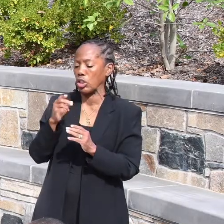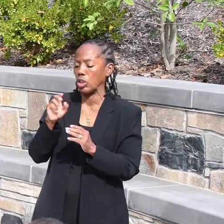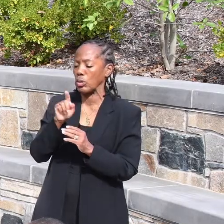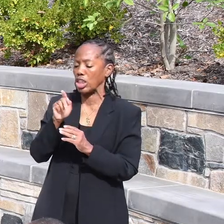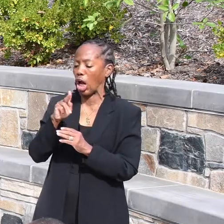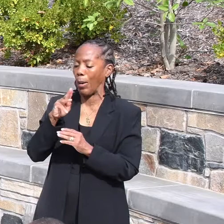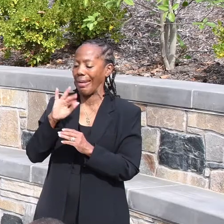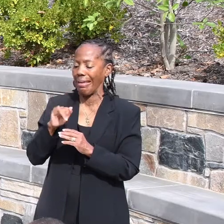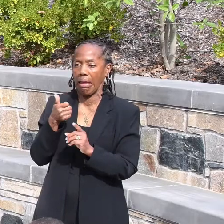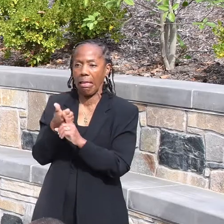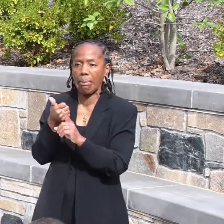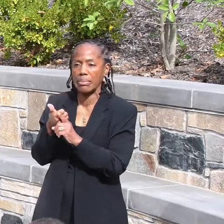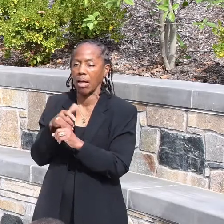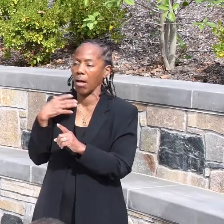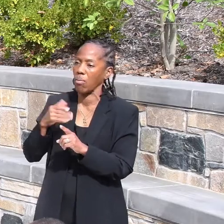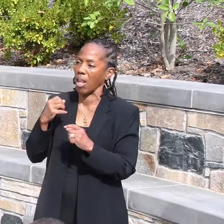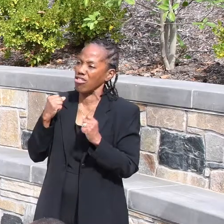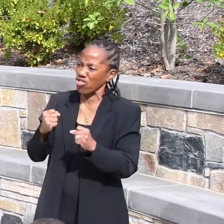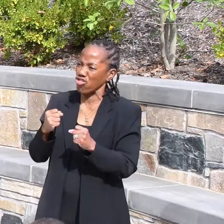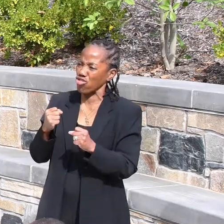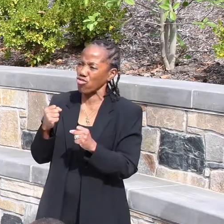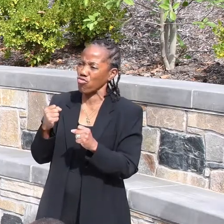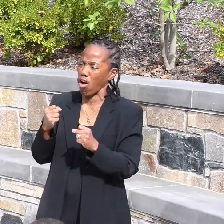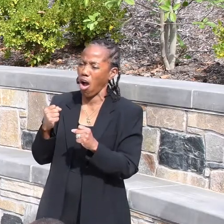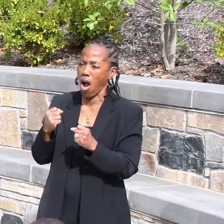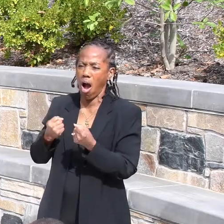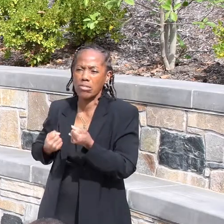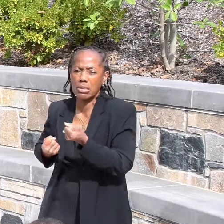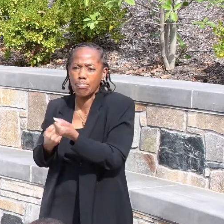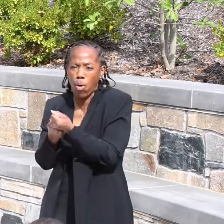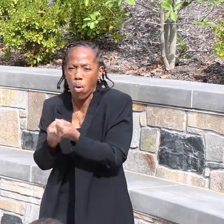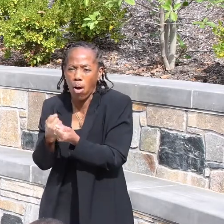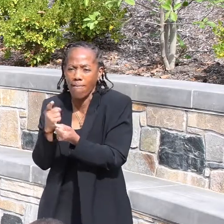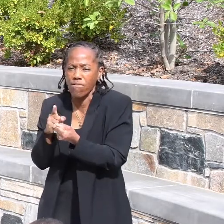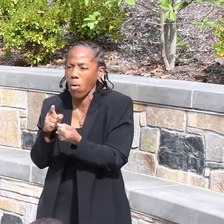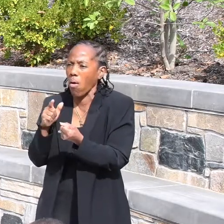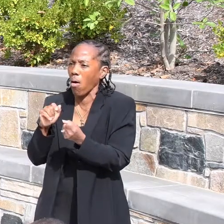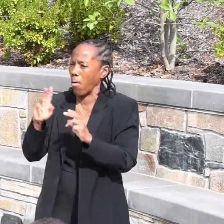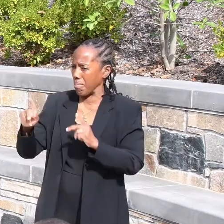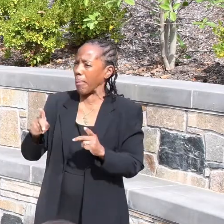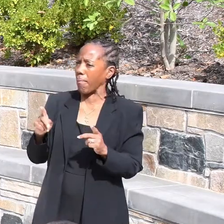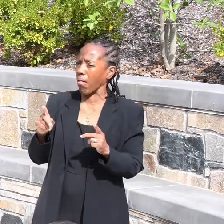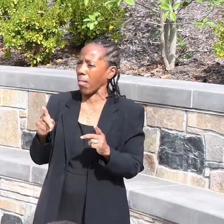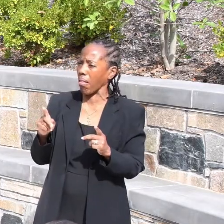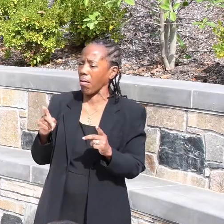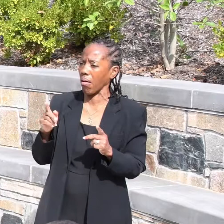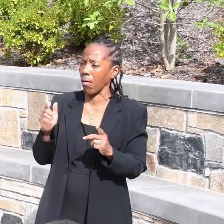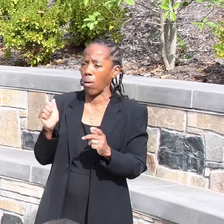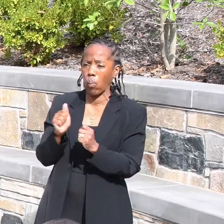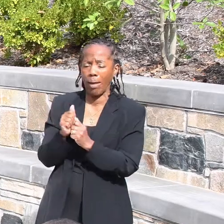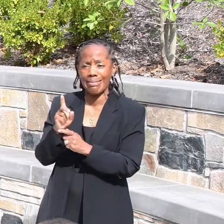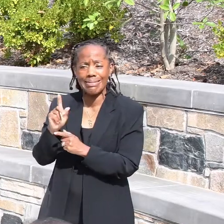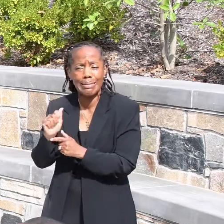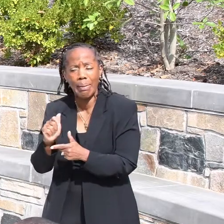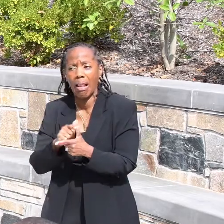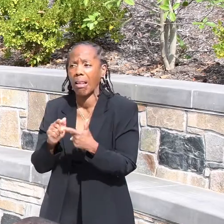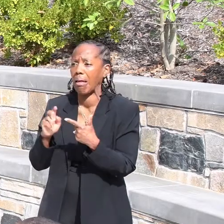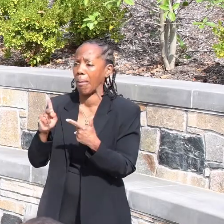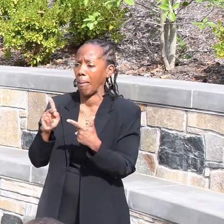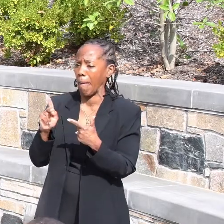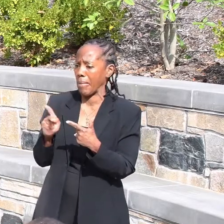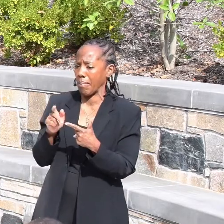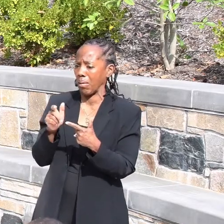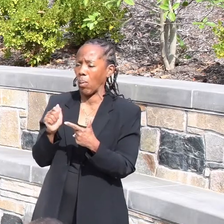Gazzoni has been such a strong voice and advocate for people with disabilities, people